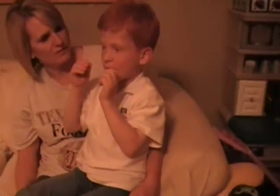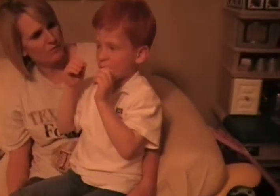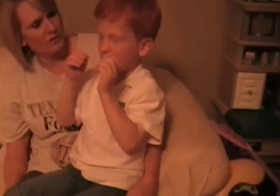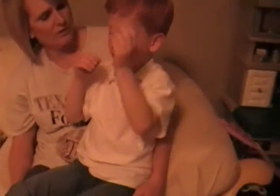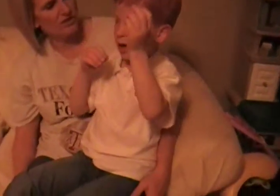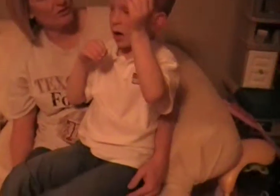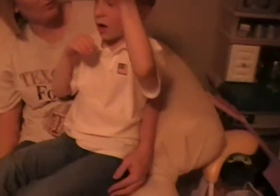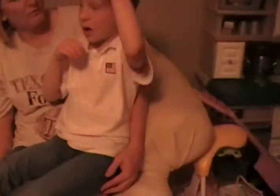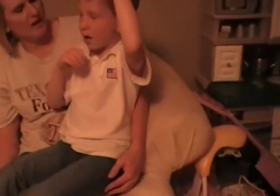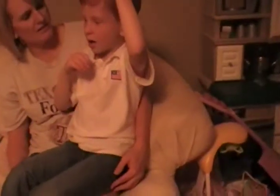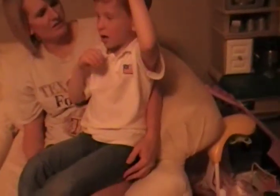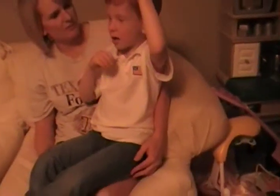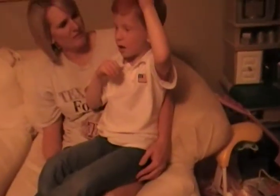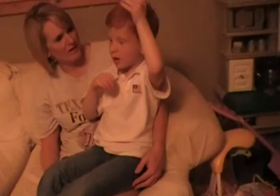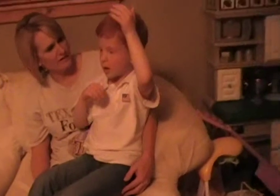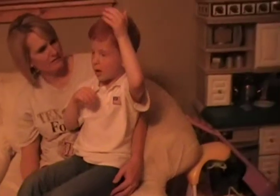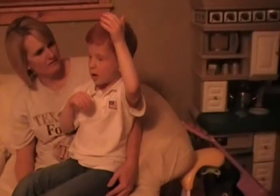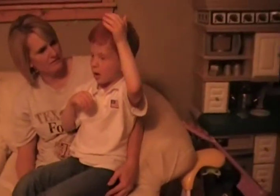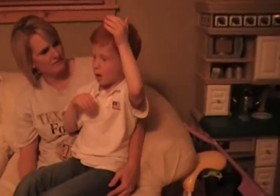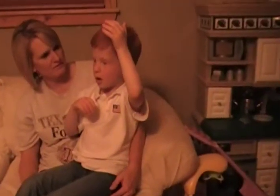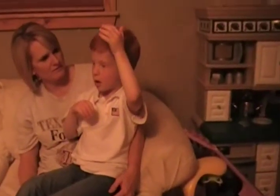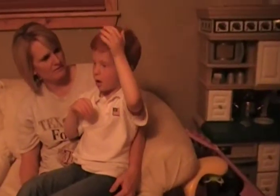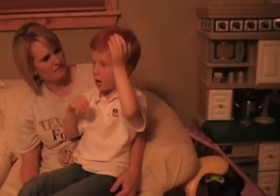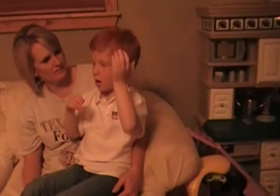What did we do? What rides did we ride?